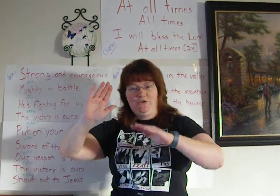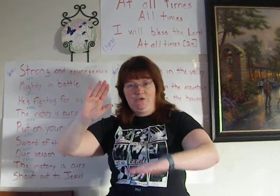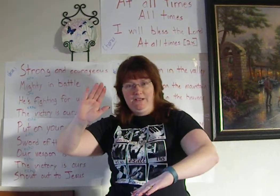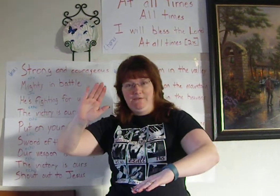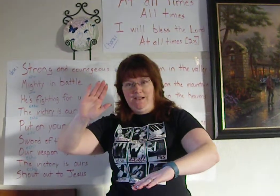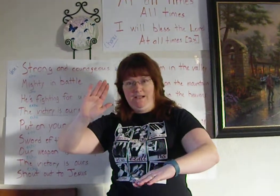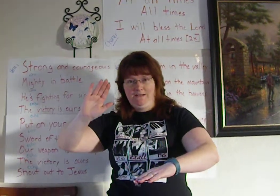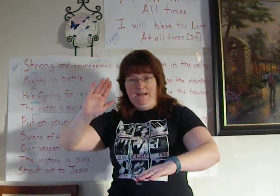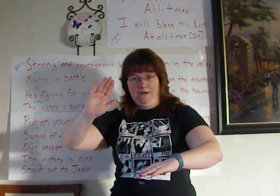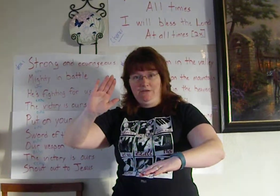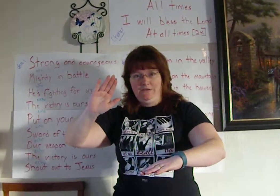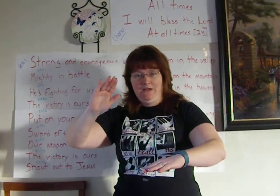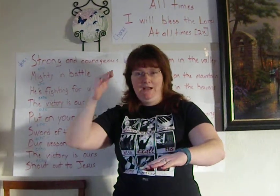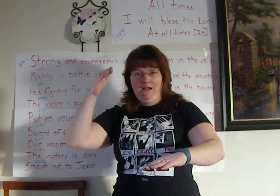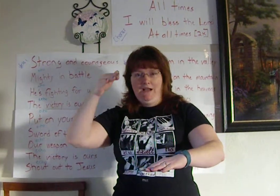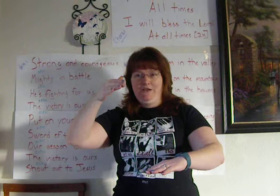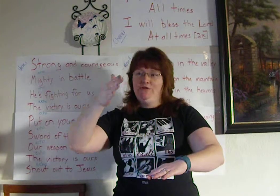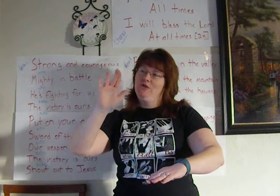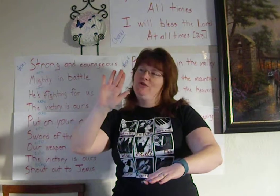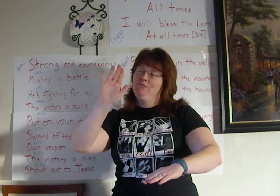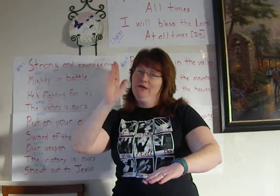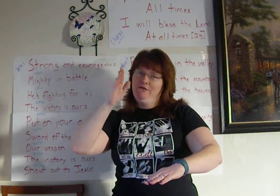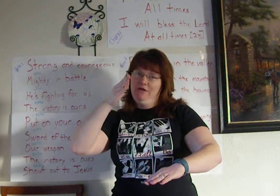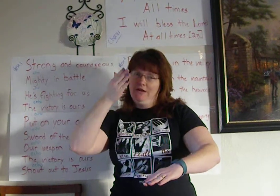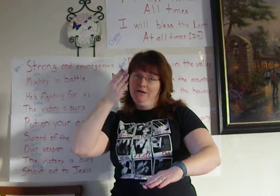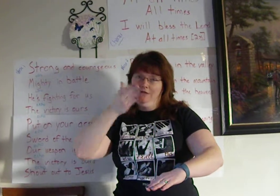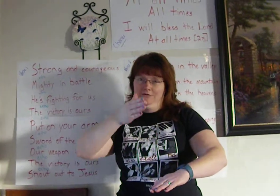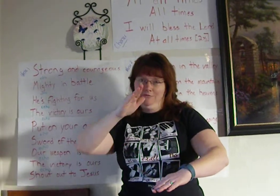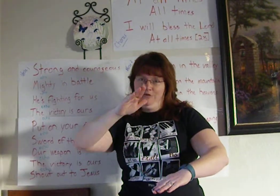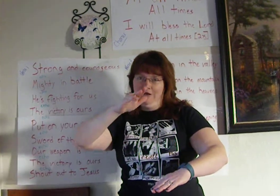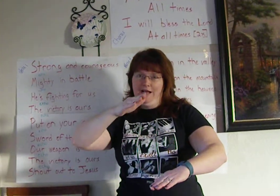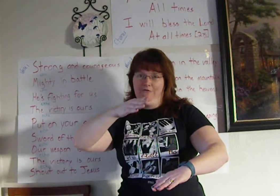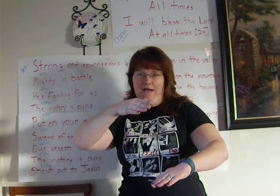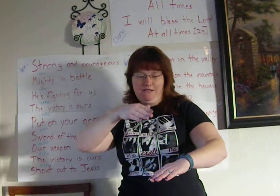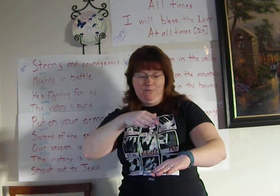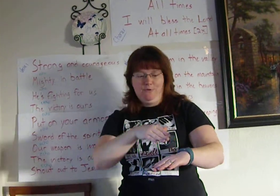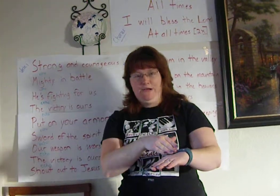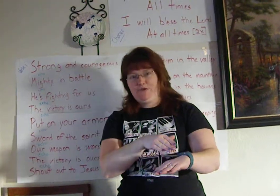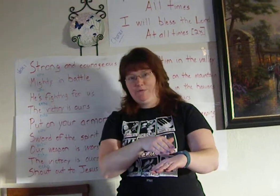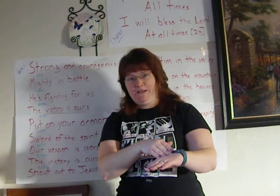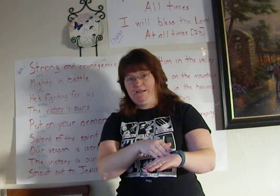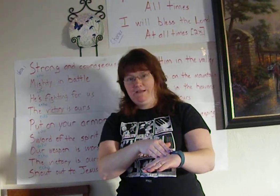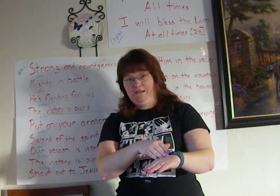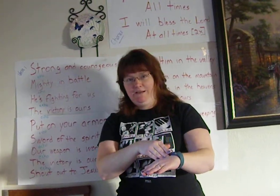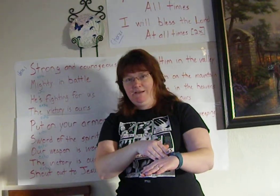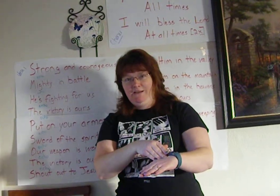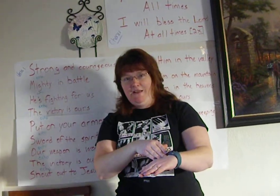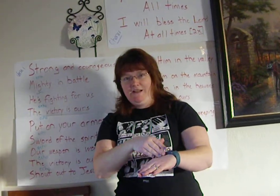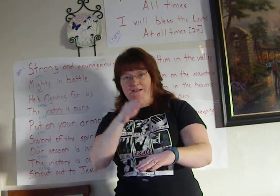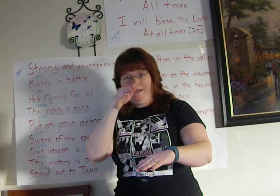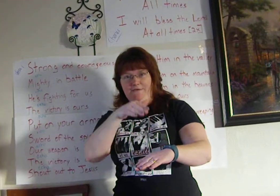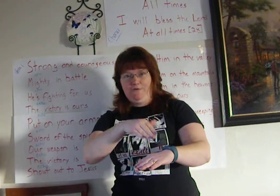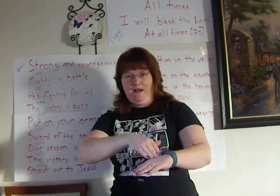hold your left hand out, and you use your middle finger with your hand flat to point at your wrist. And that's a sign for